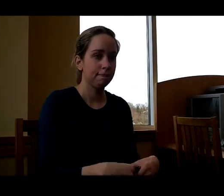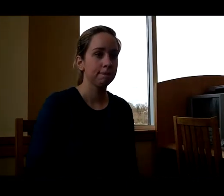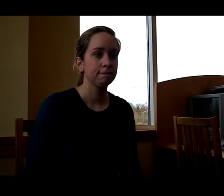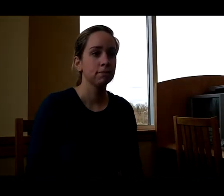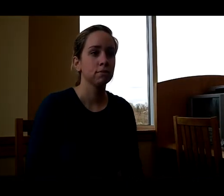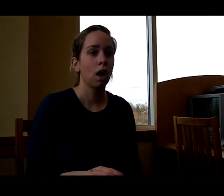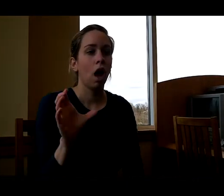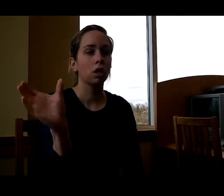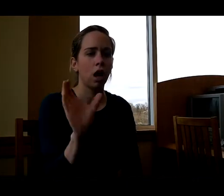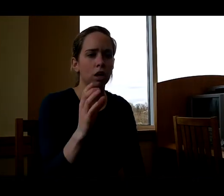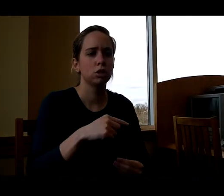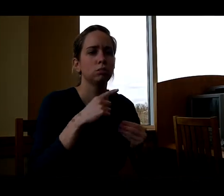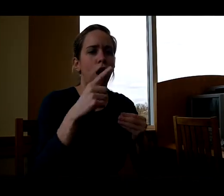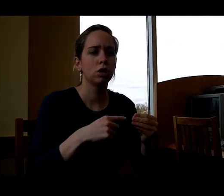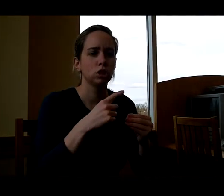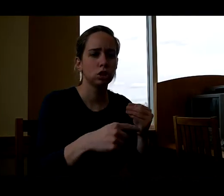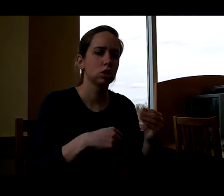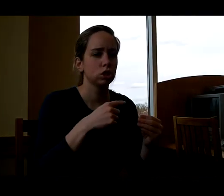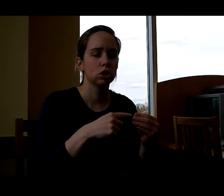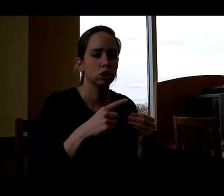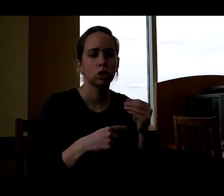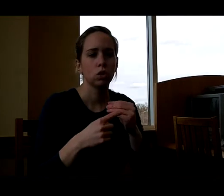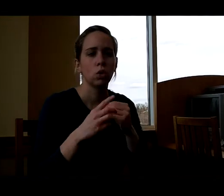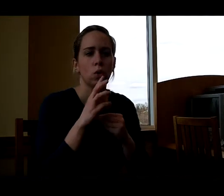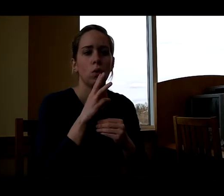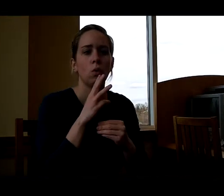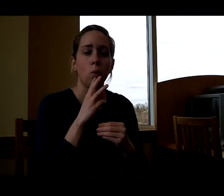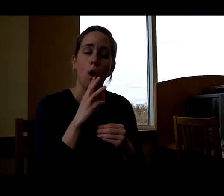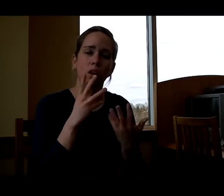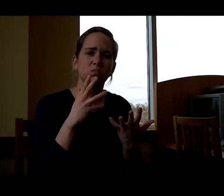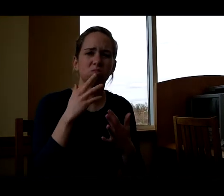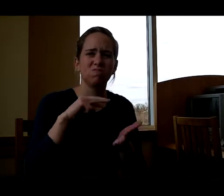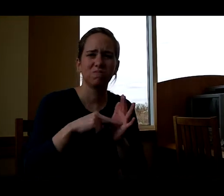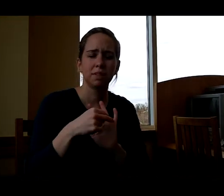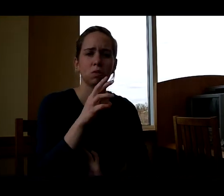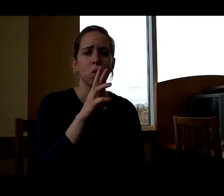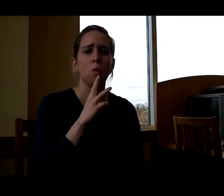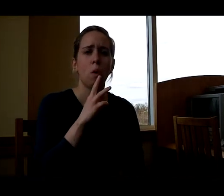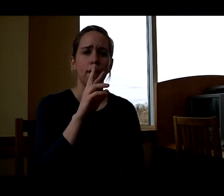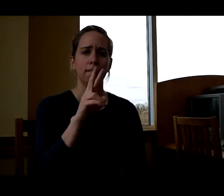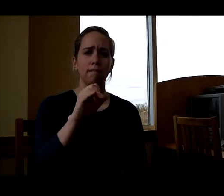Condensation process in which gaseous water, which happens to be water vapor, is changed into a liquid form, which would be regular